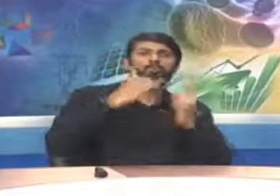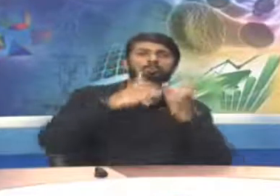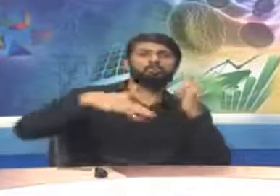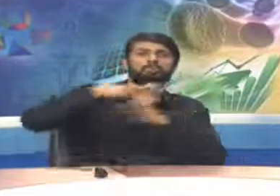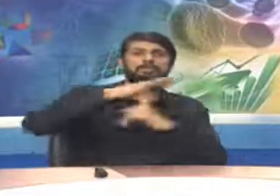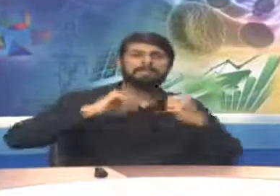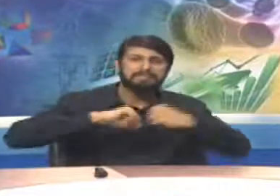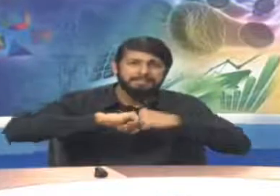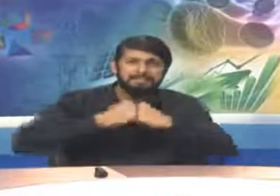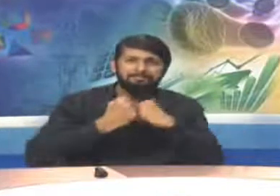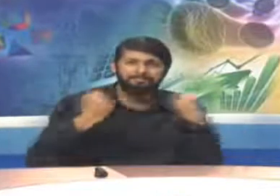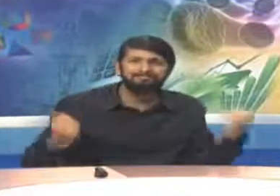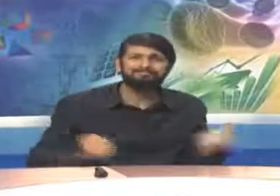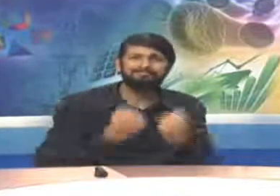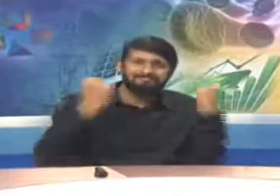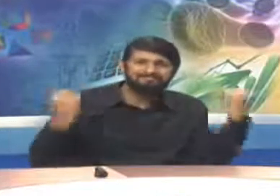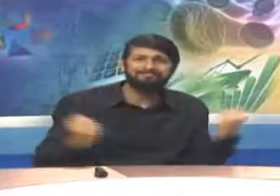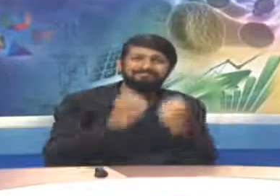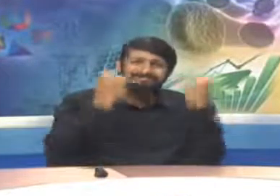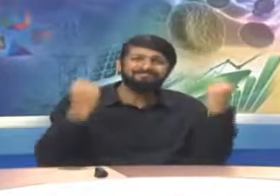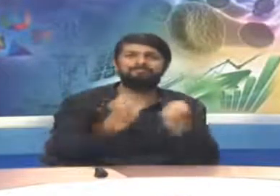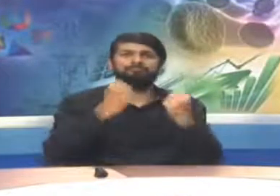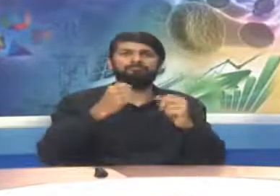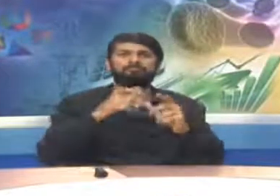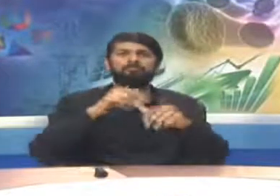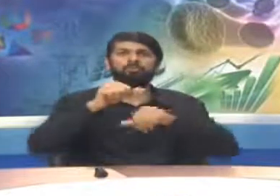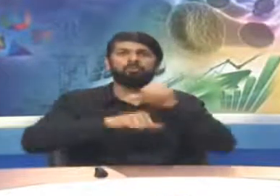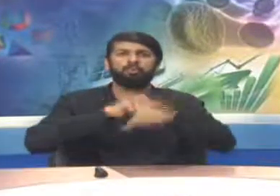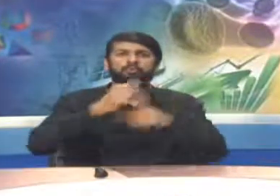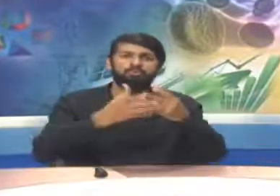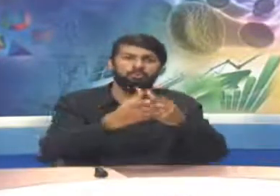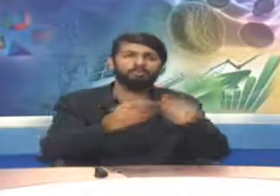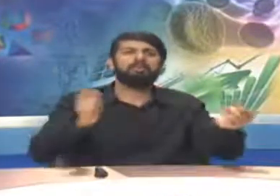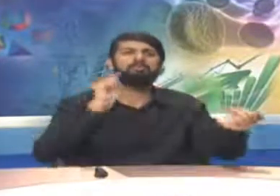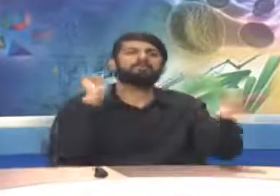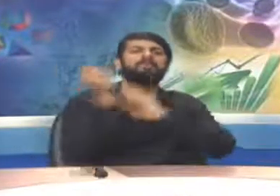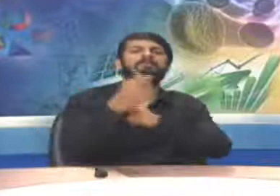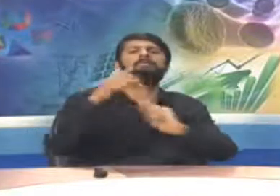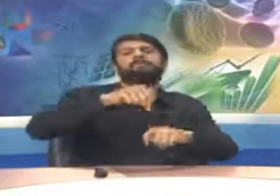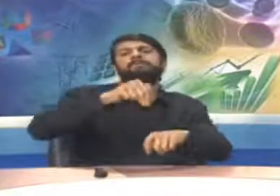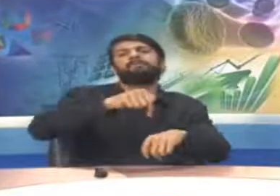preceding society.